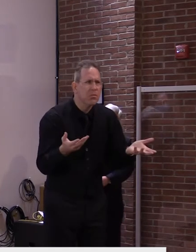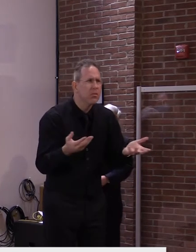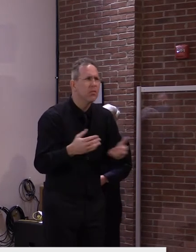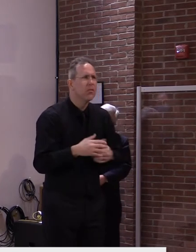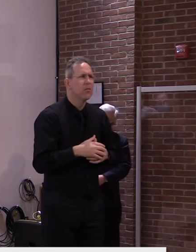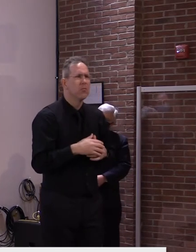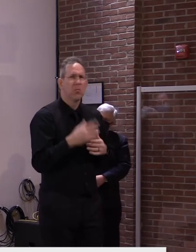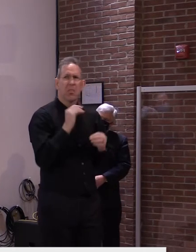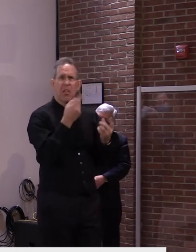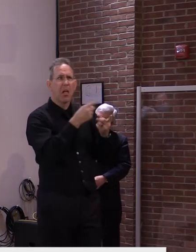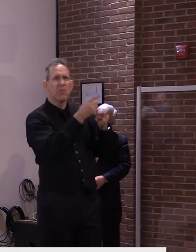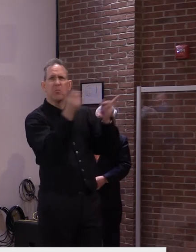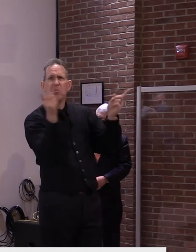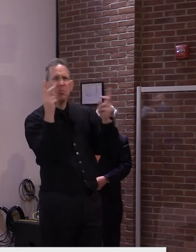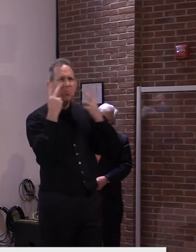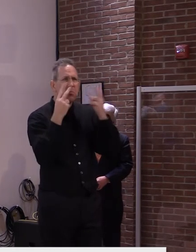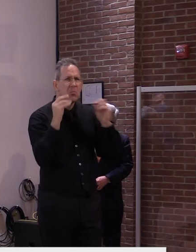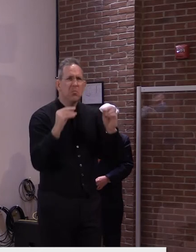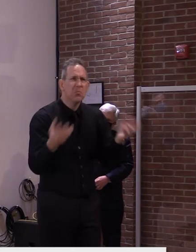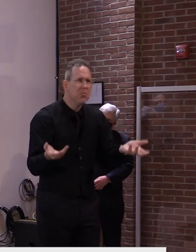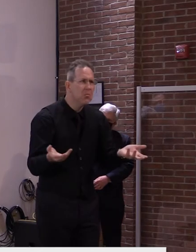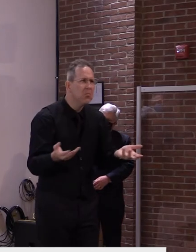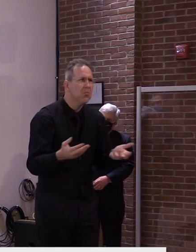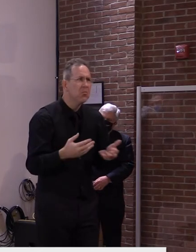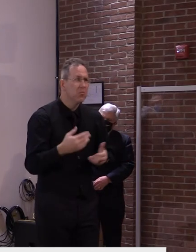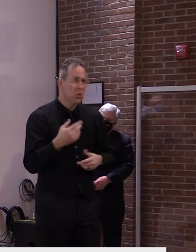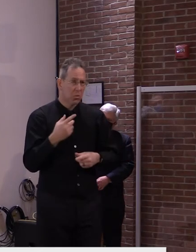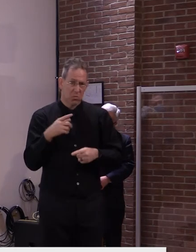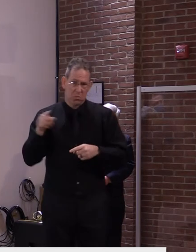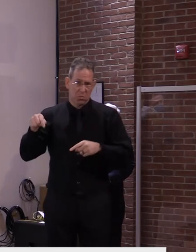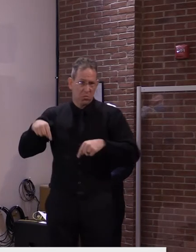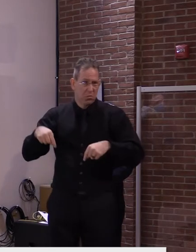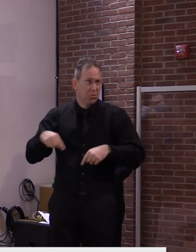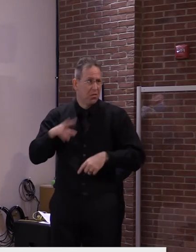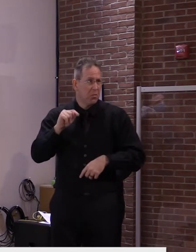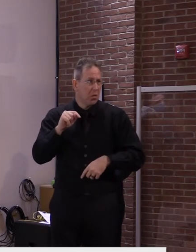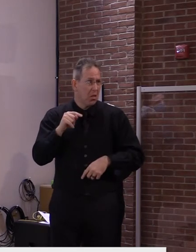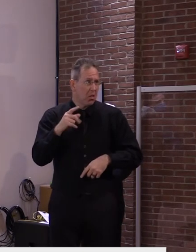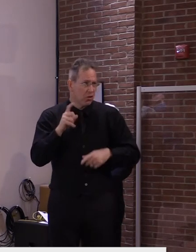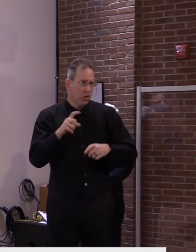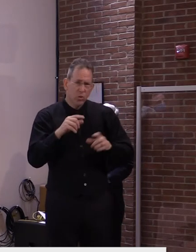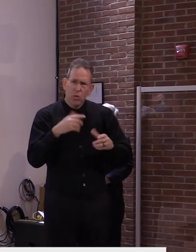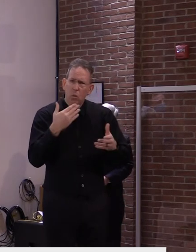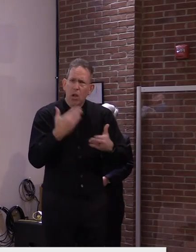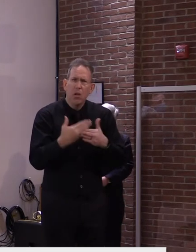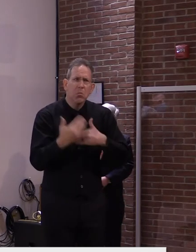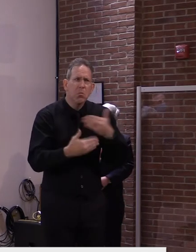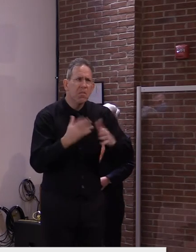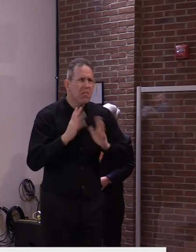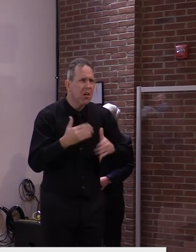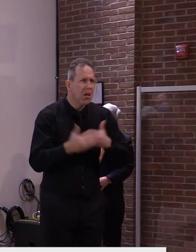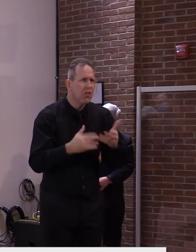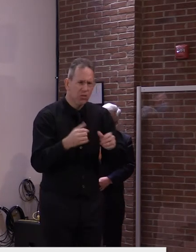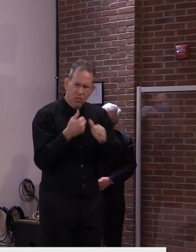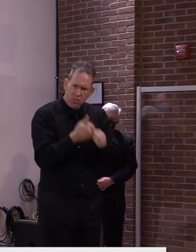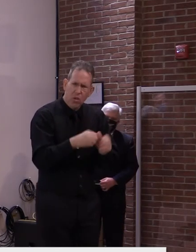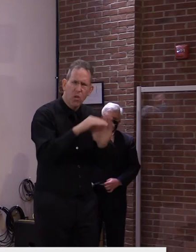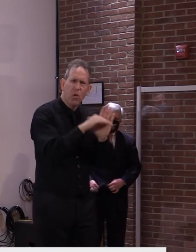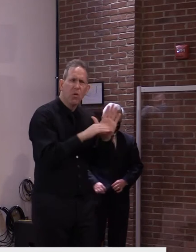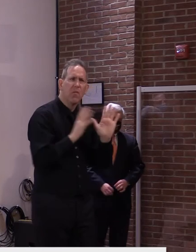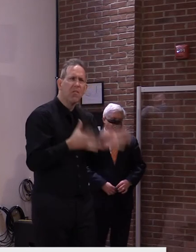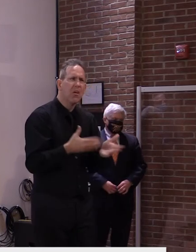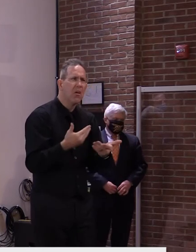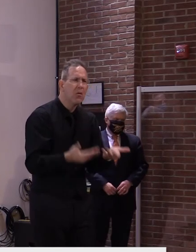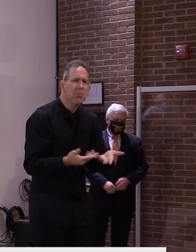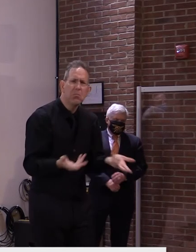To go along with the fact that, you know, you guys have said, you know, Vermonters are doing very well with the controlling of this, and that you're one of the